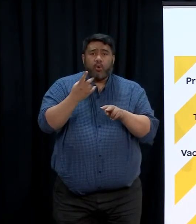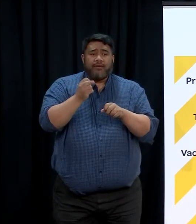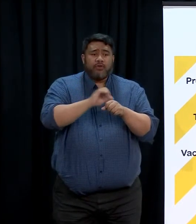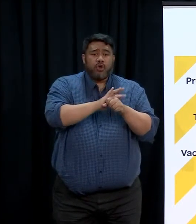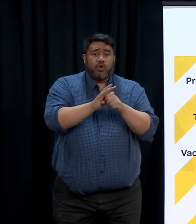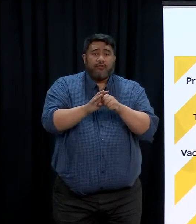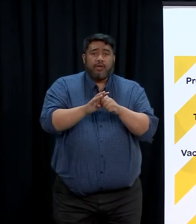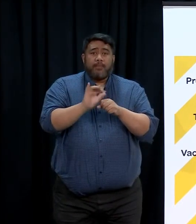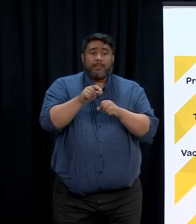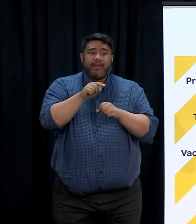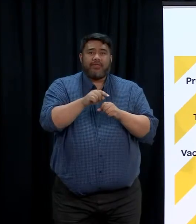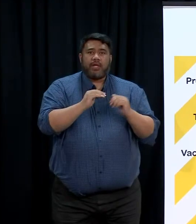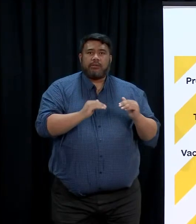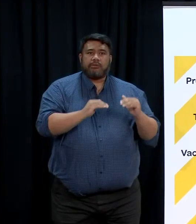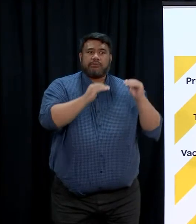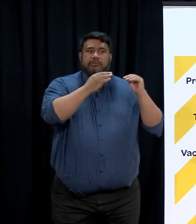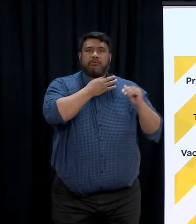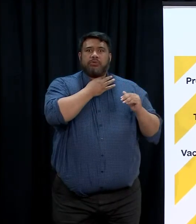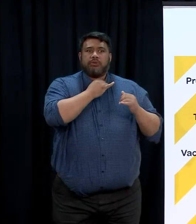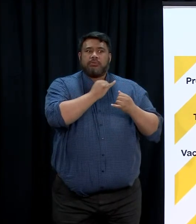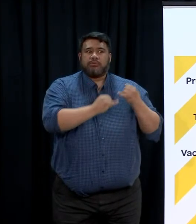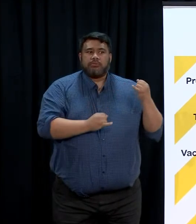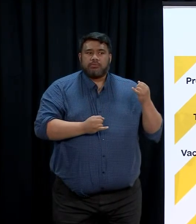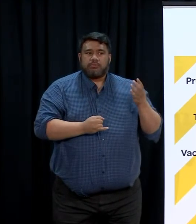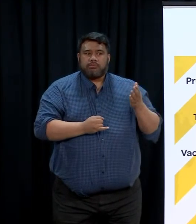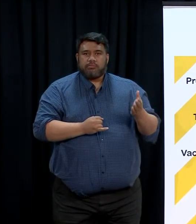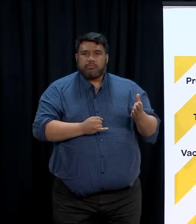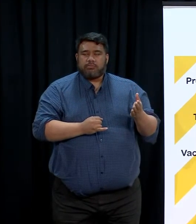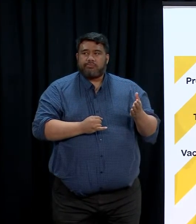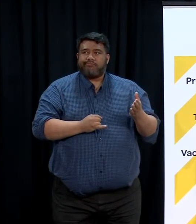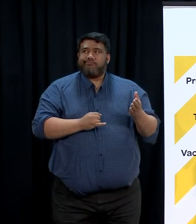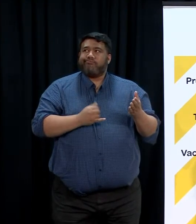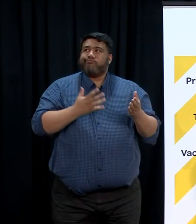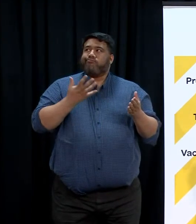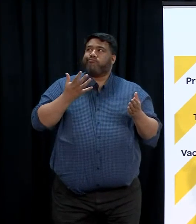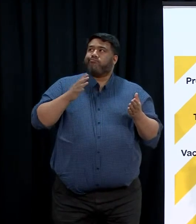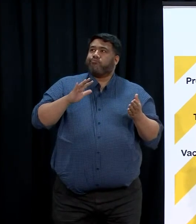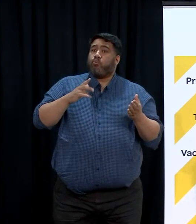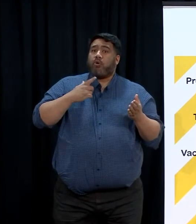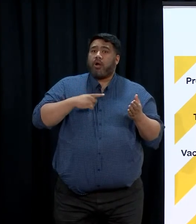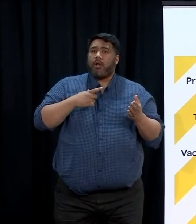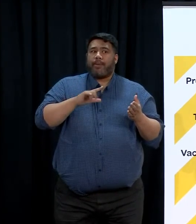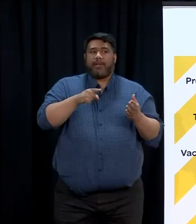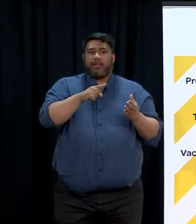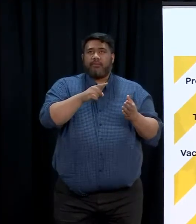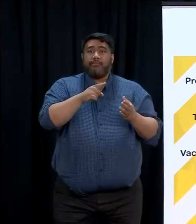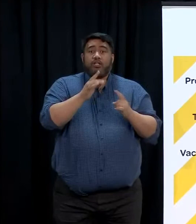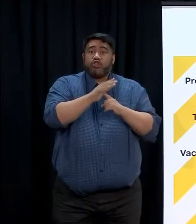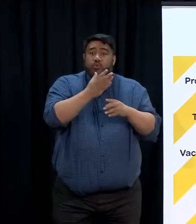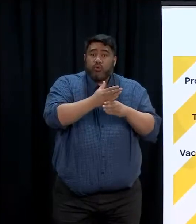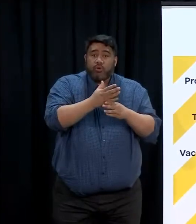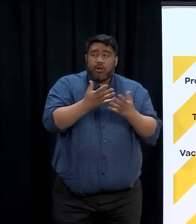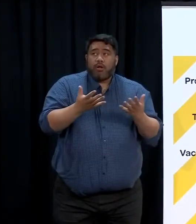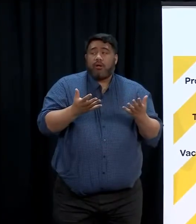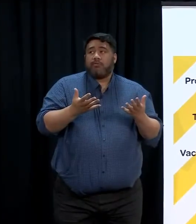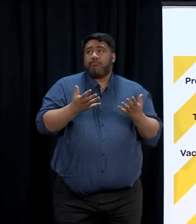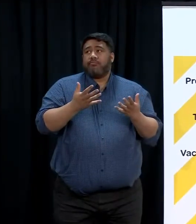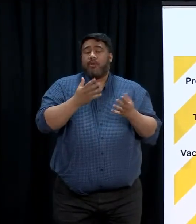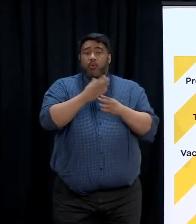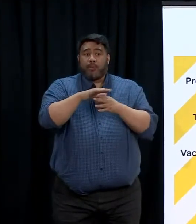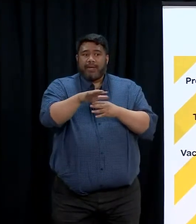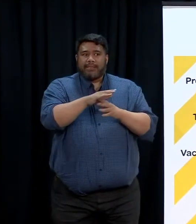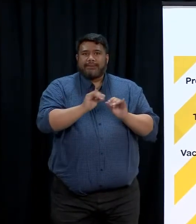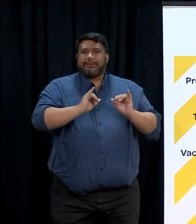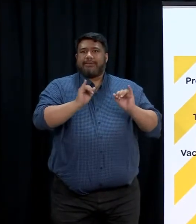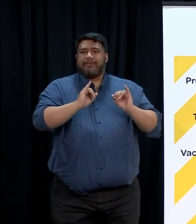people who are at higher risk and they may be because they're essential workers and they're in workplaces, and really